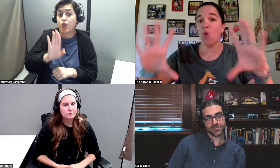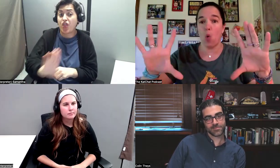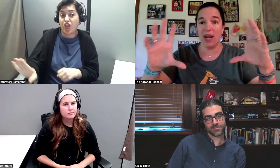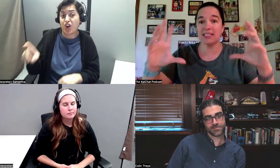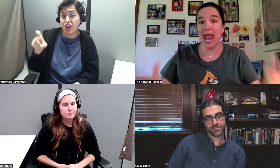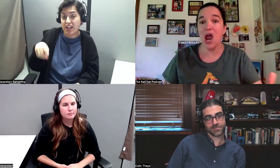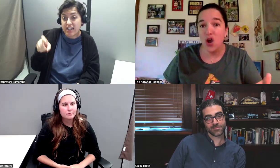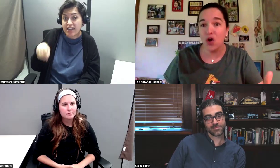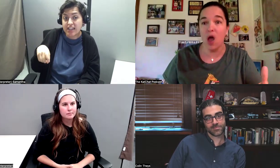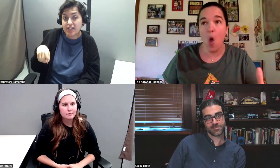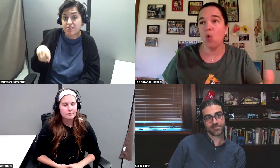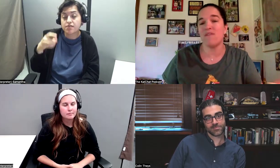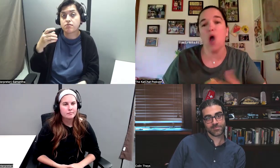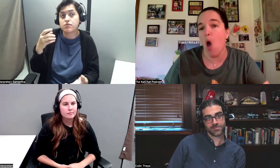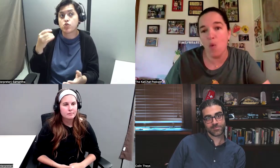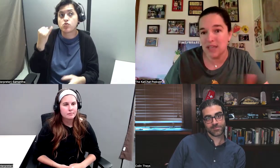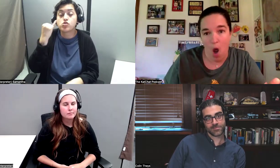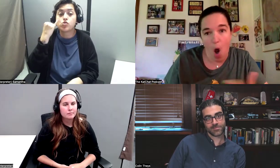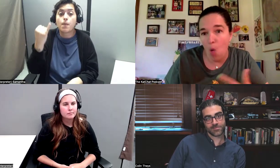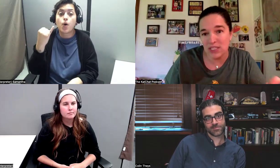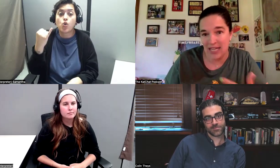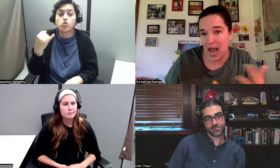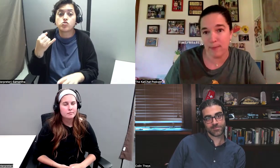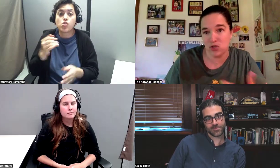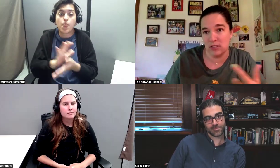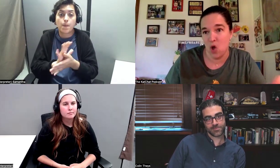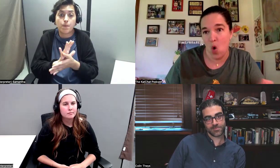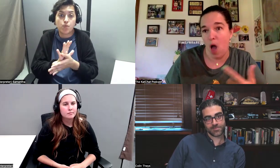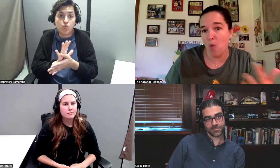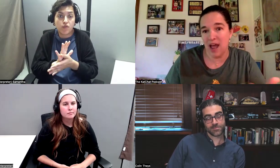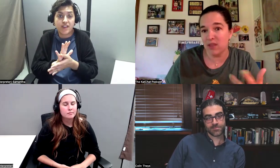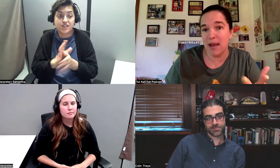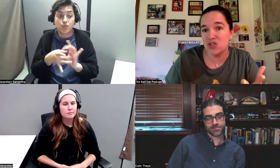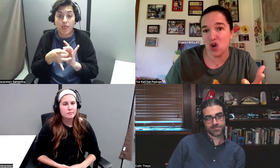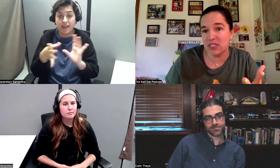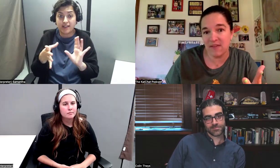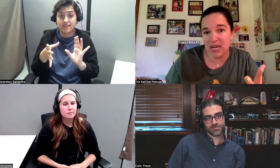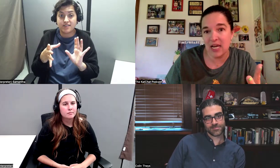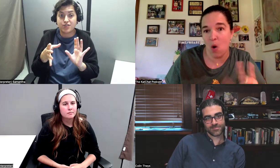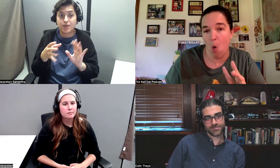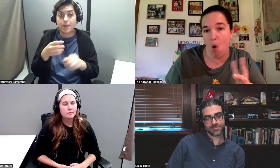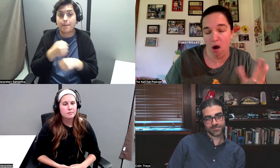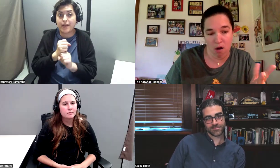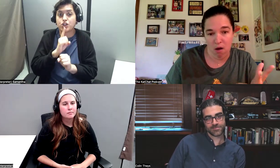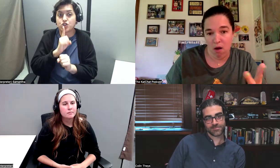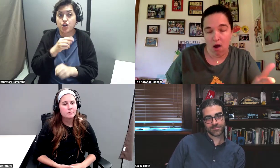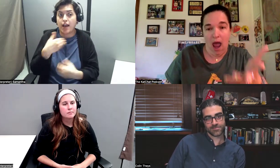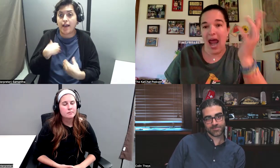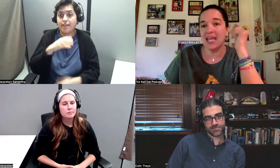comes out or when it aired, whatever, it always had caption. We always have to make sure the TV